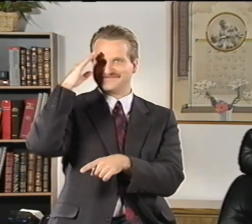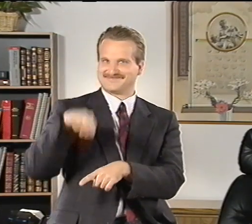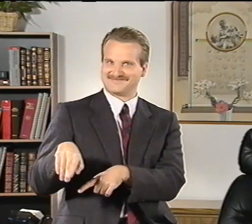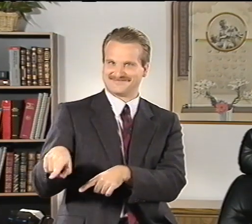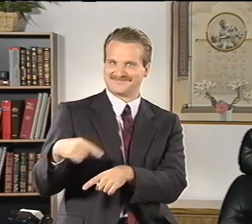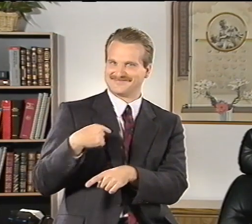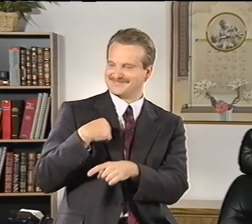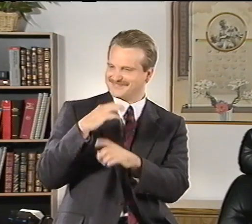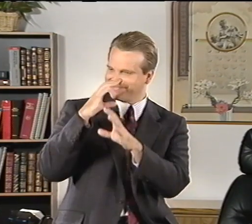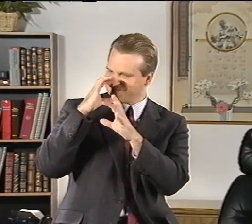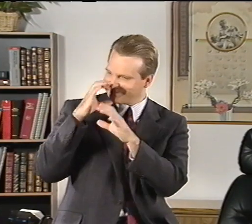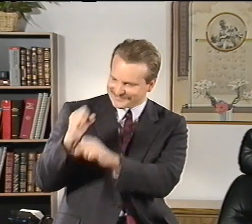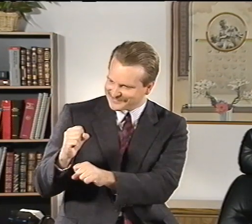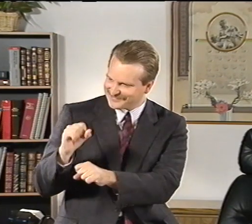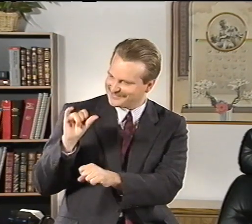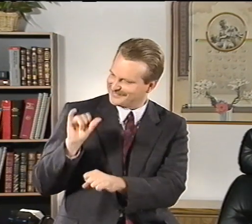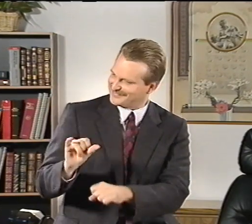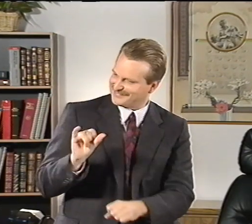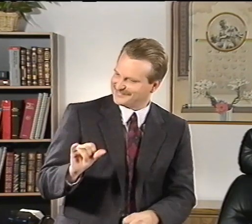of the alphabet.